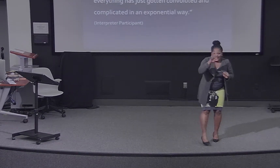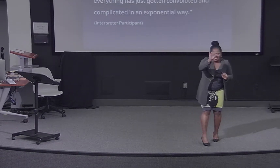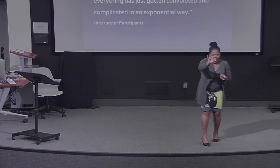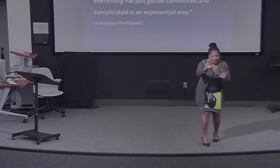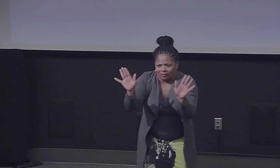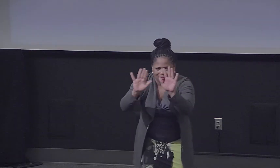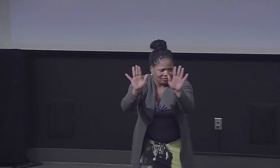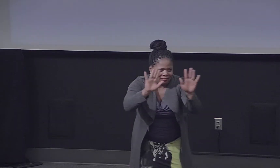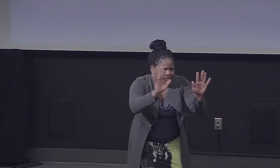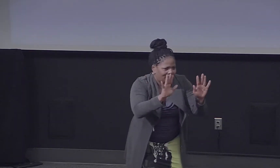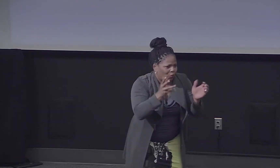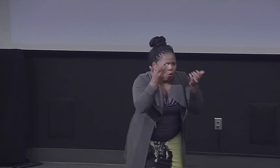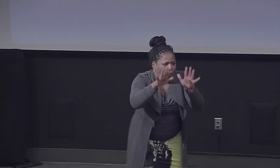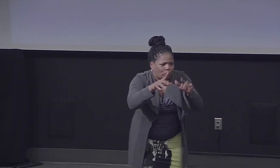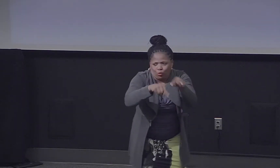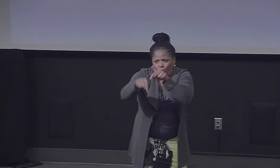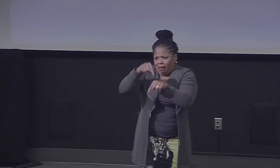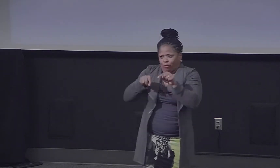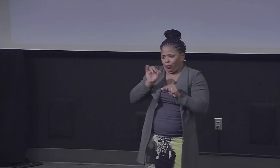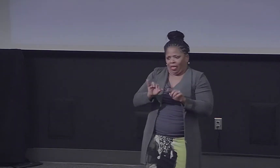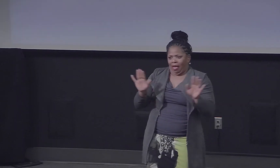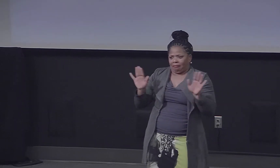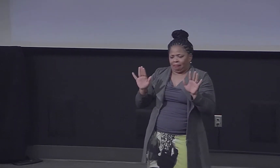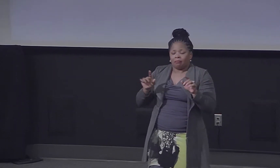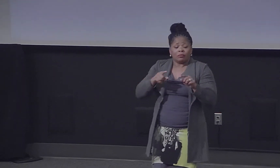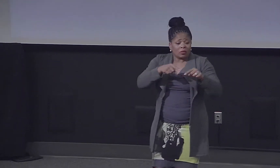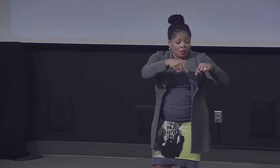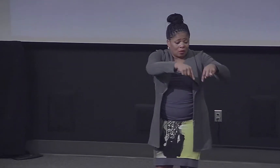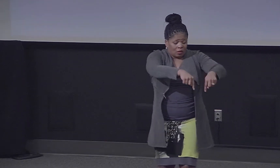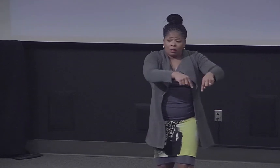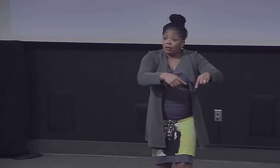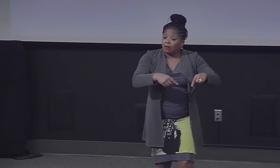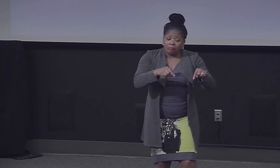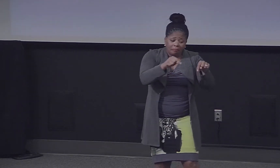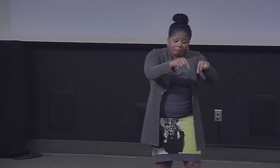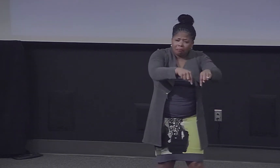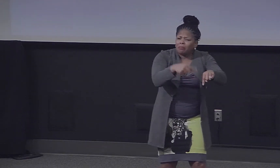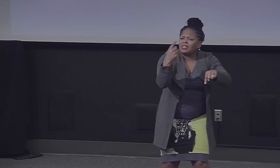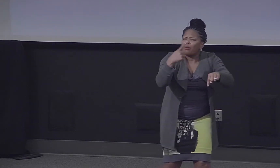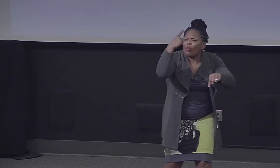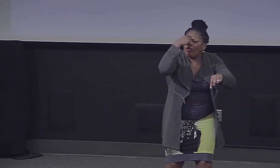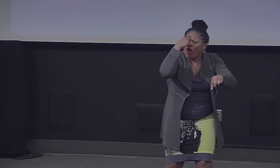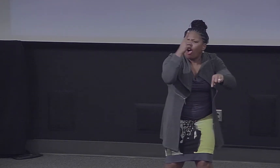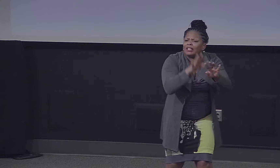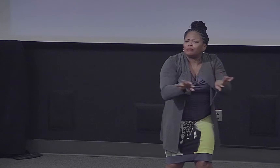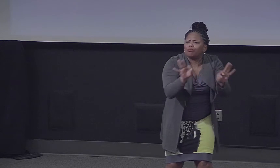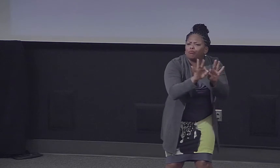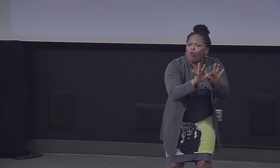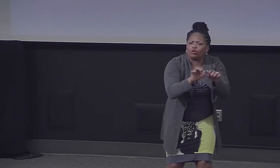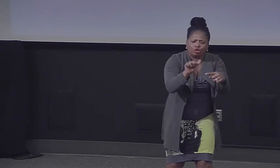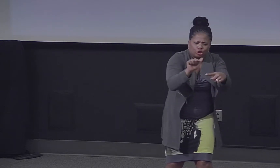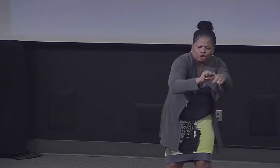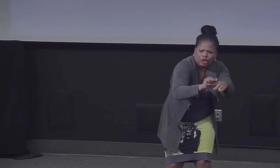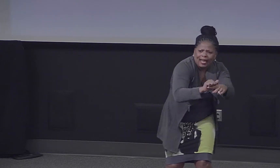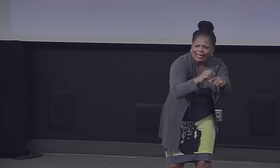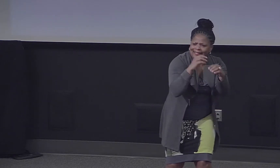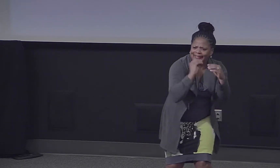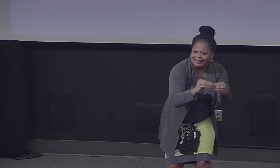Similar to that mom and pop situation I was talking about if you were going to the doctor. It's not as if we want to go back to that. That really didn't have everything that was needed. But there were